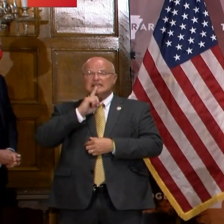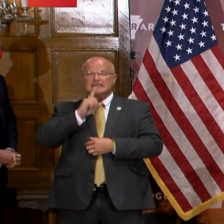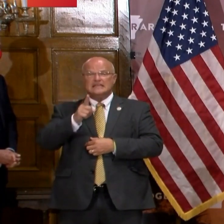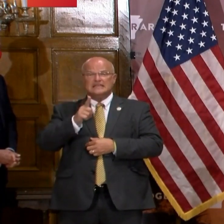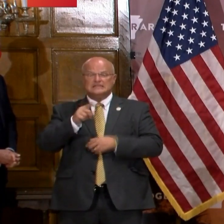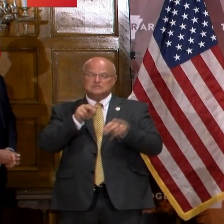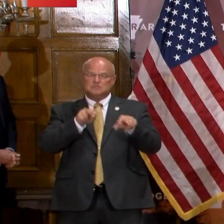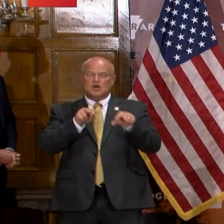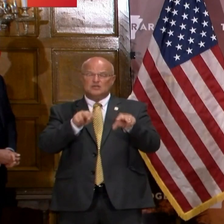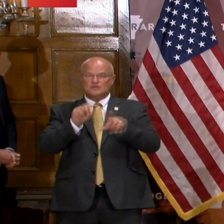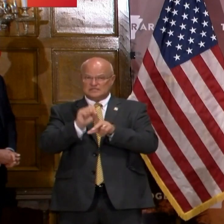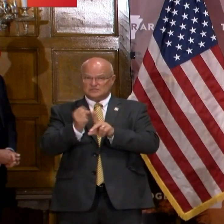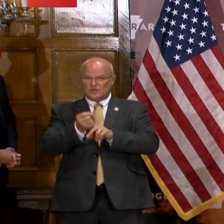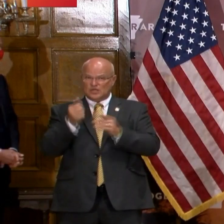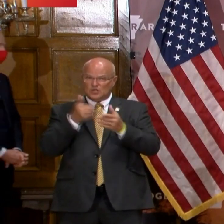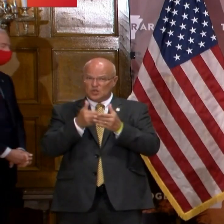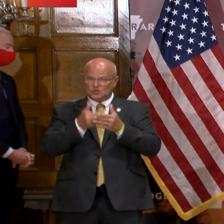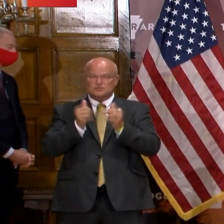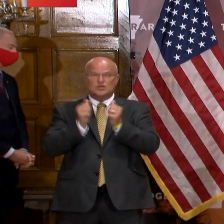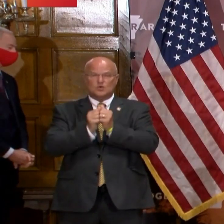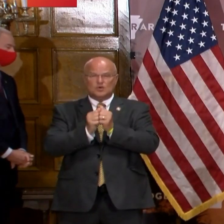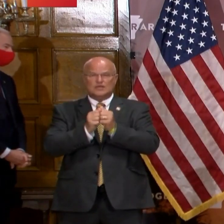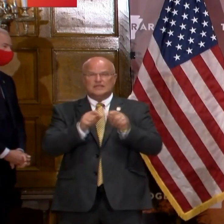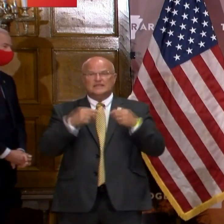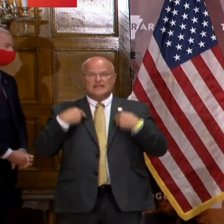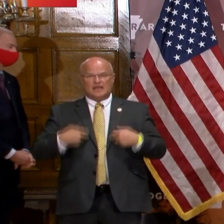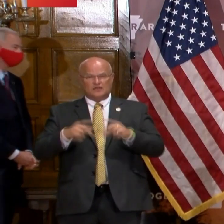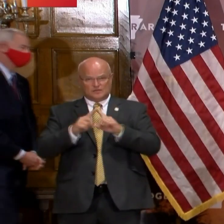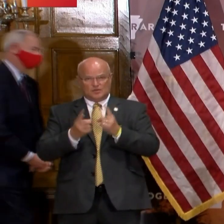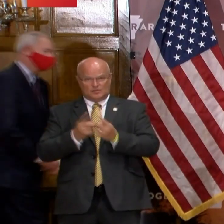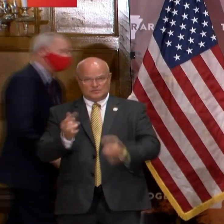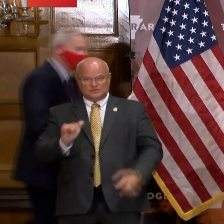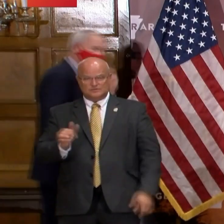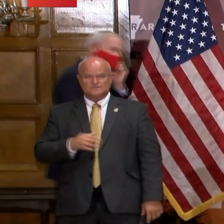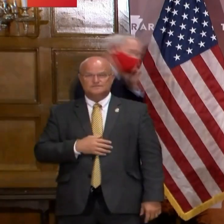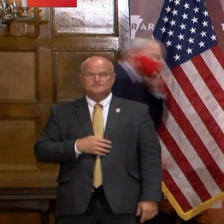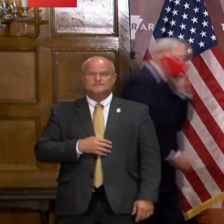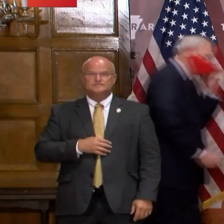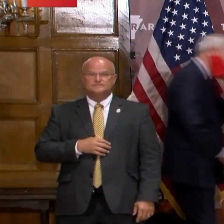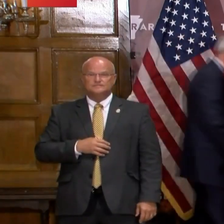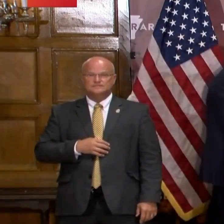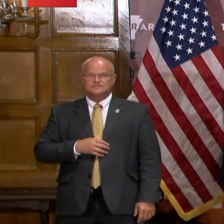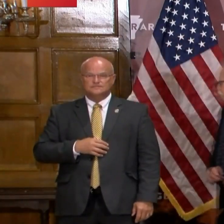is monitoring the situation closely as well as the health department.